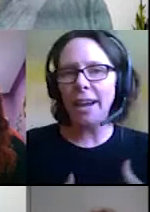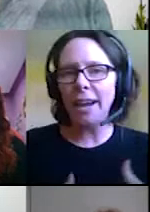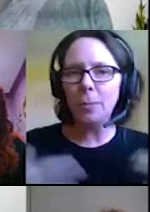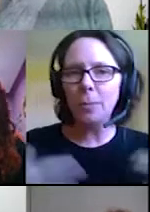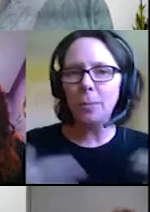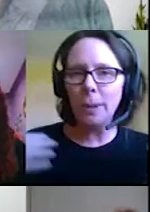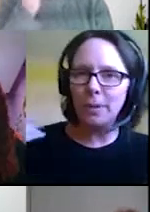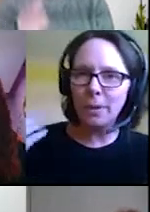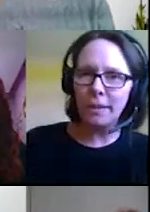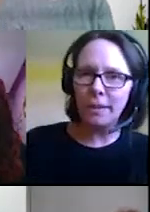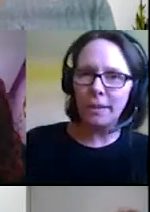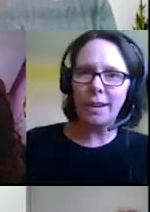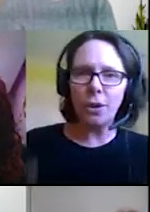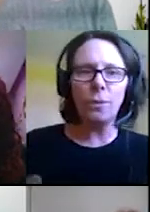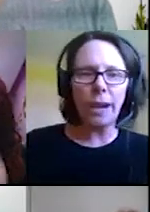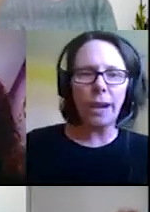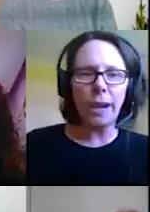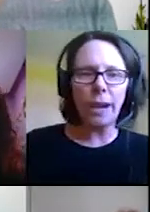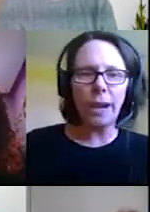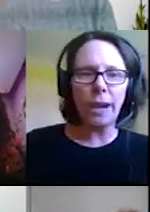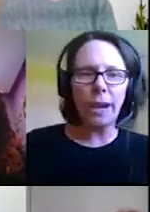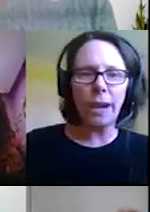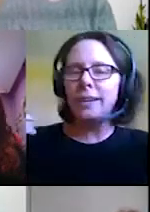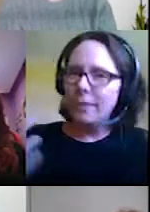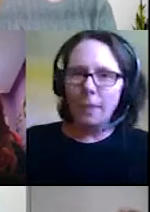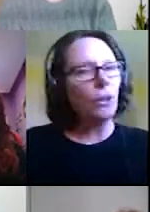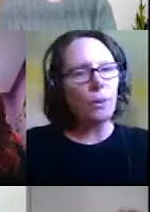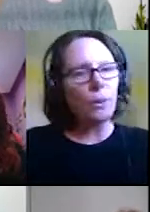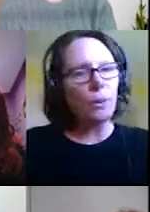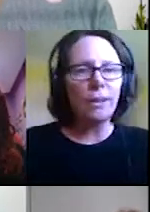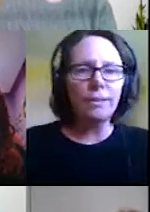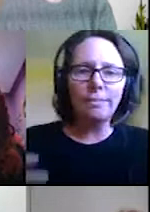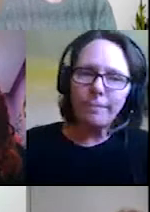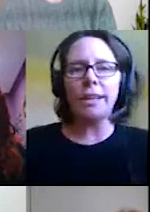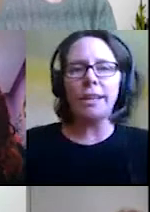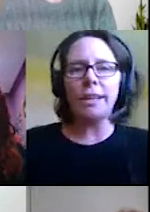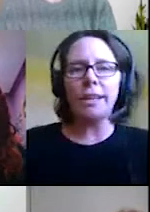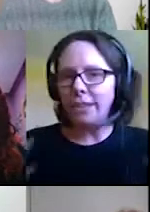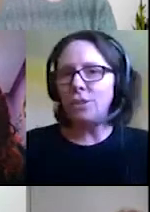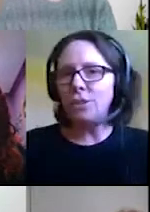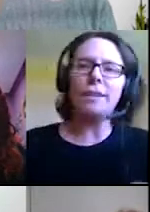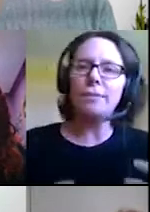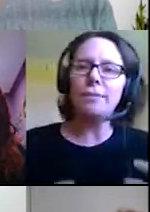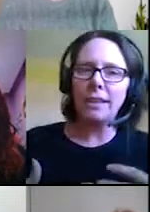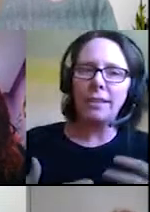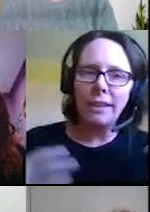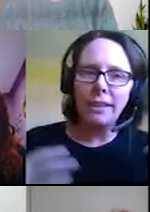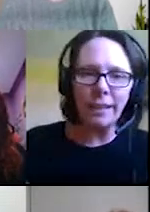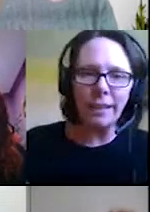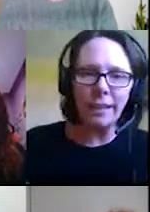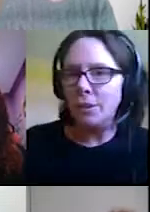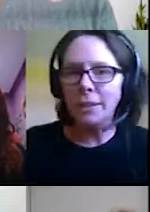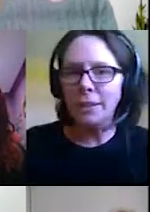inspire and help people feel confident today to go away and go, do you know what? I can do this stuff